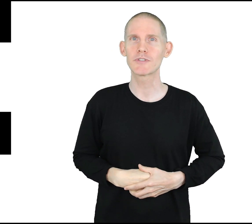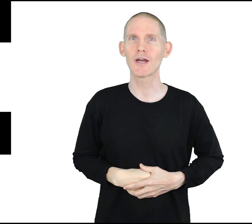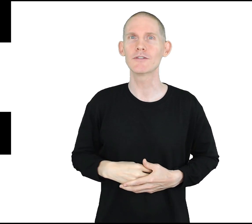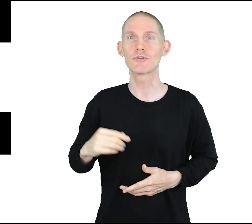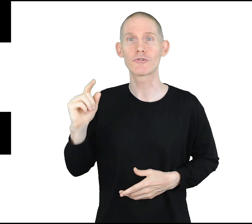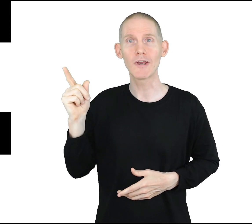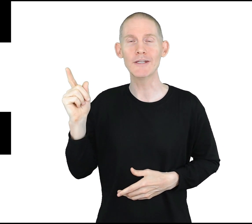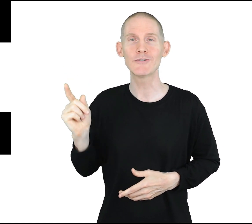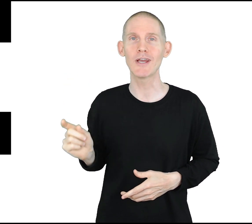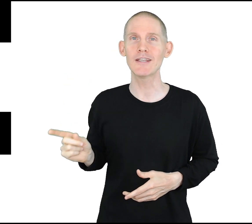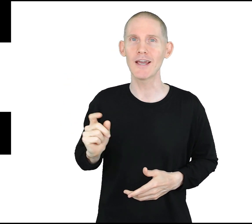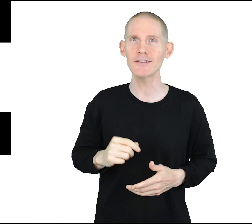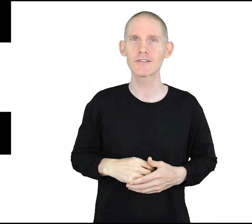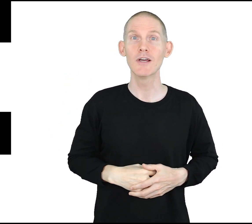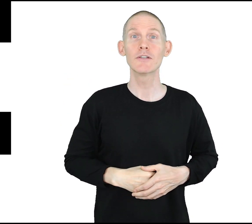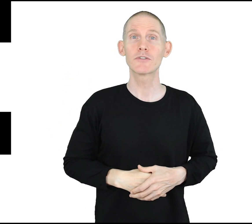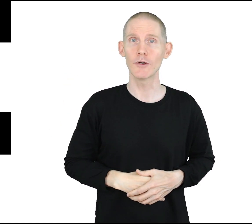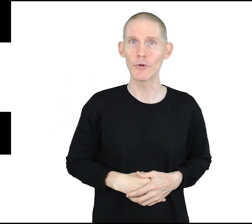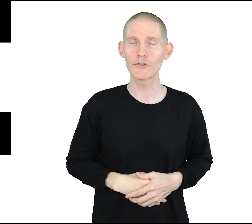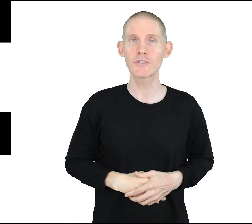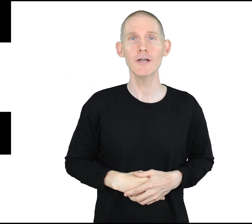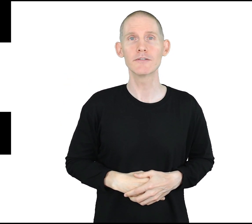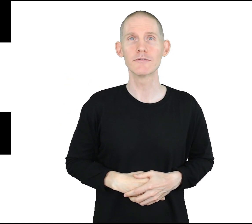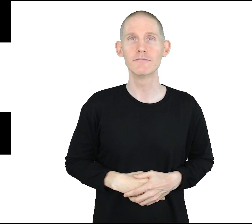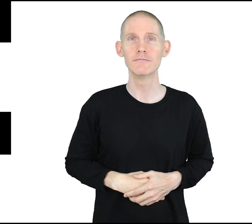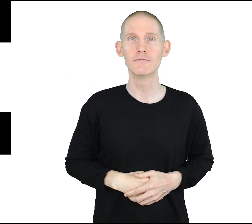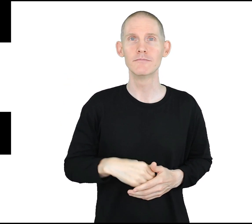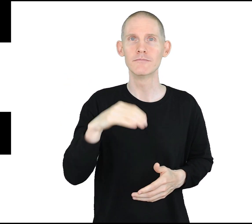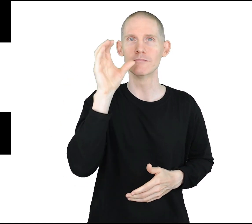signs strange and guess. Similar signs.